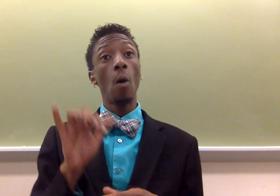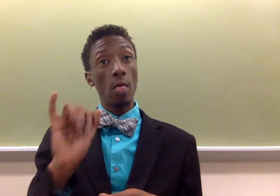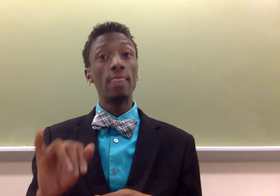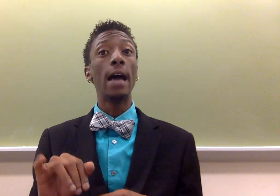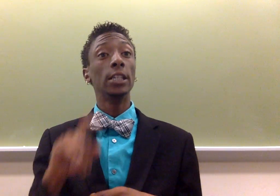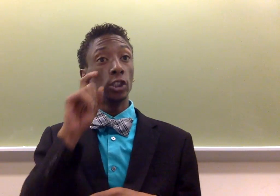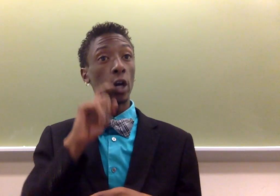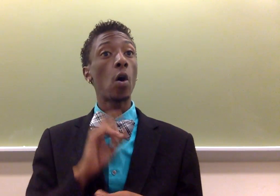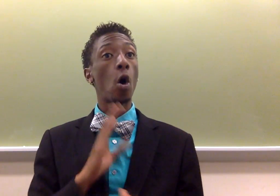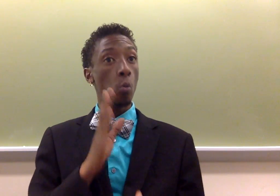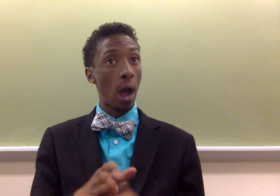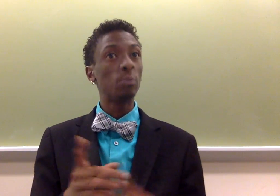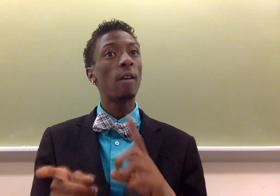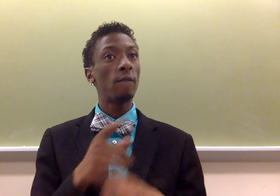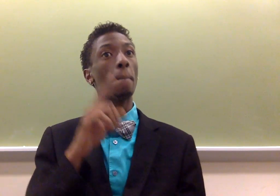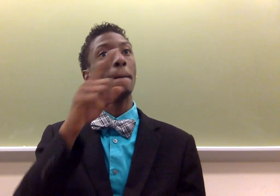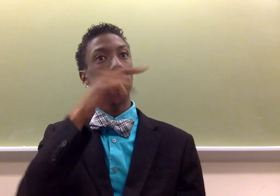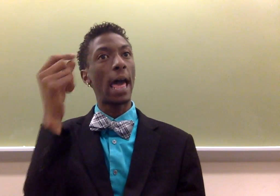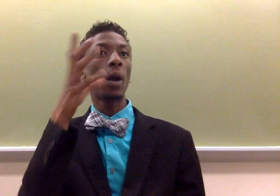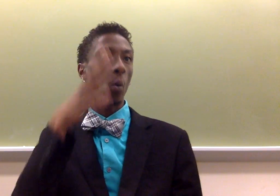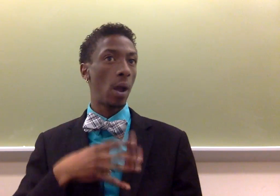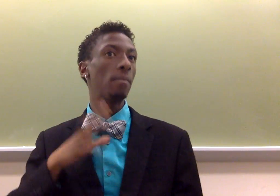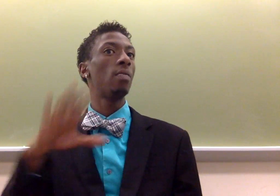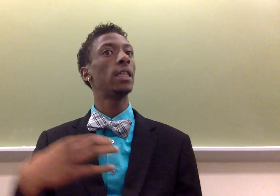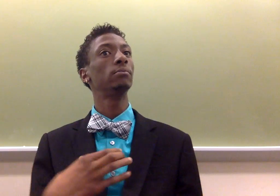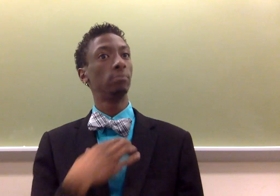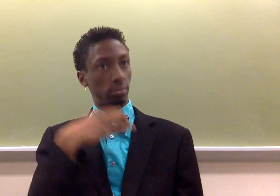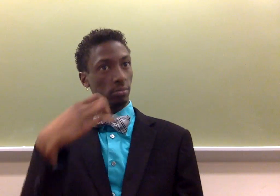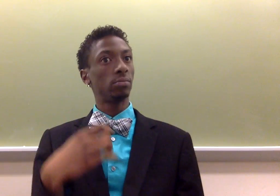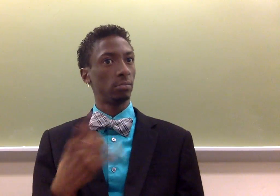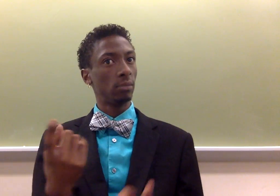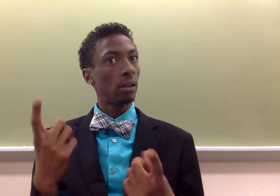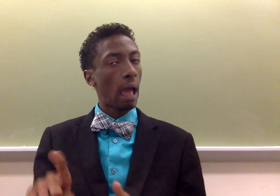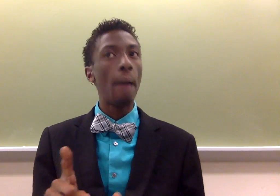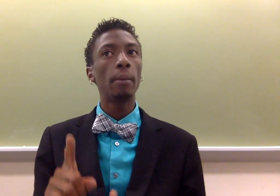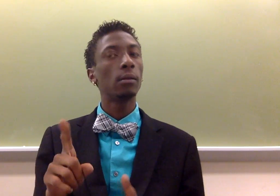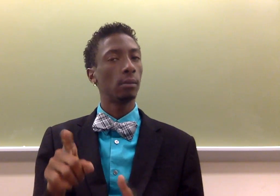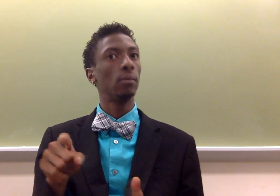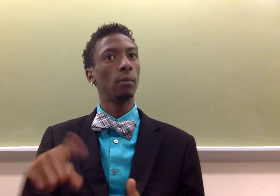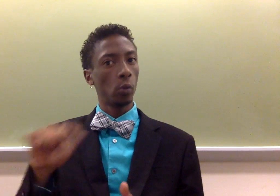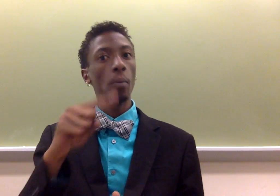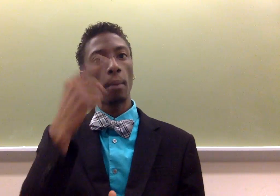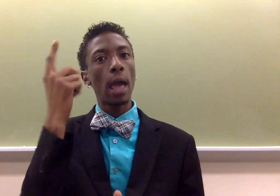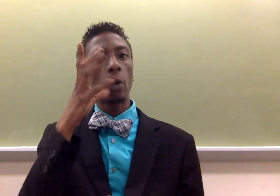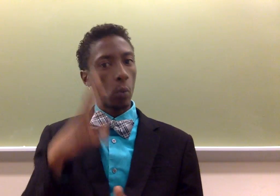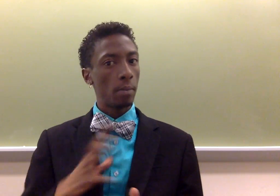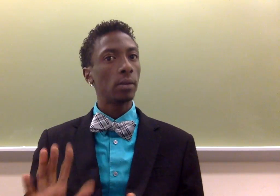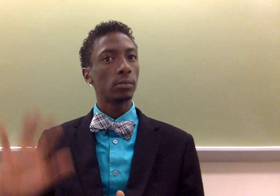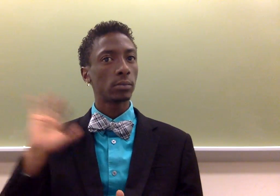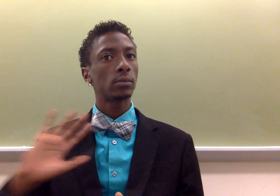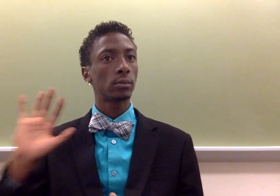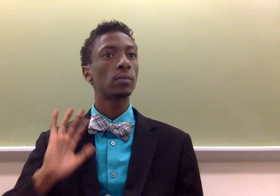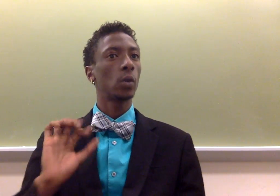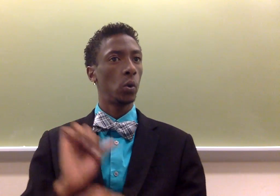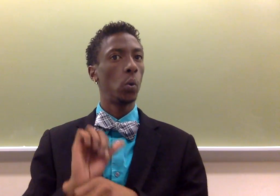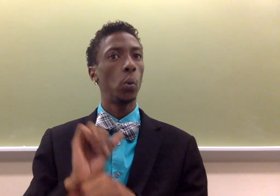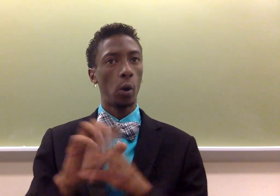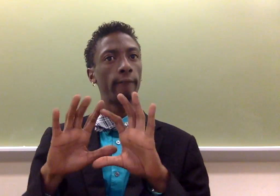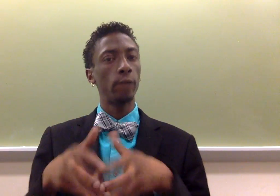The first plaintiffs were Black women because these are kind of things that would happen to Black women in the workforce. So just the